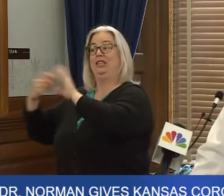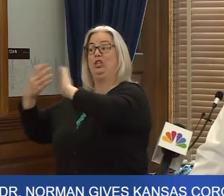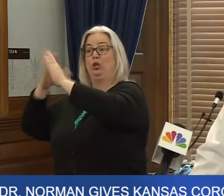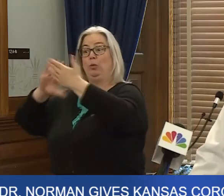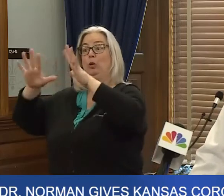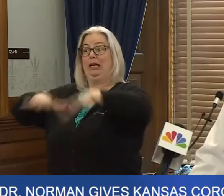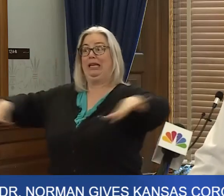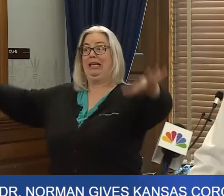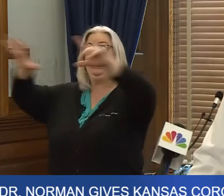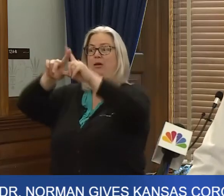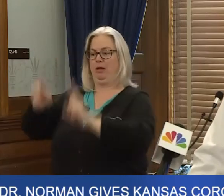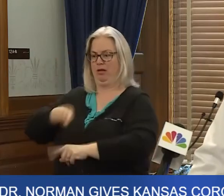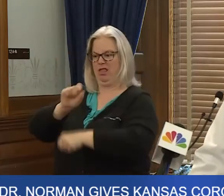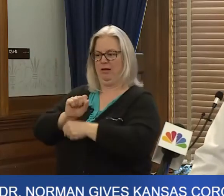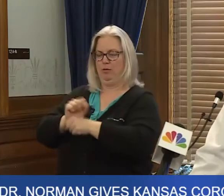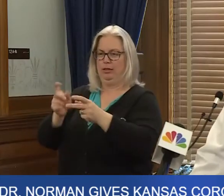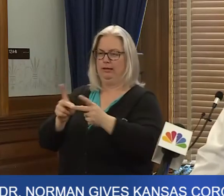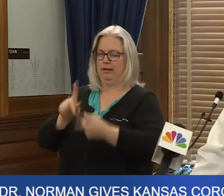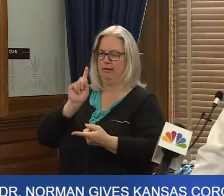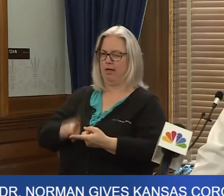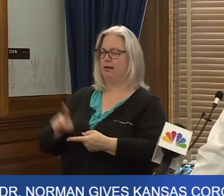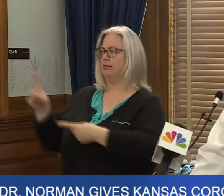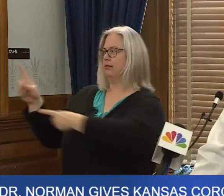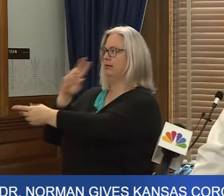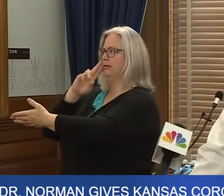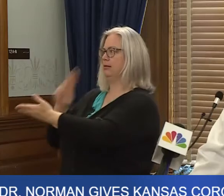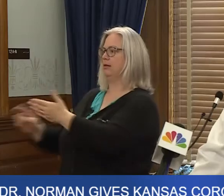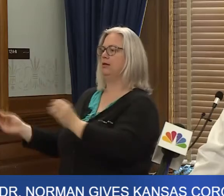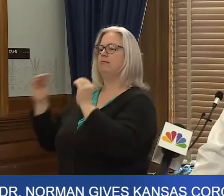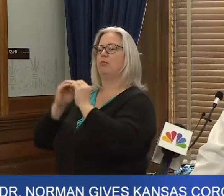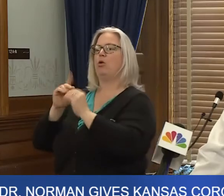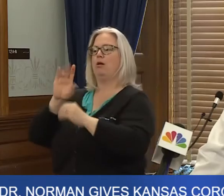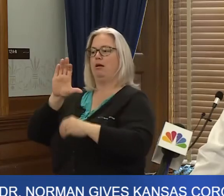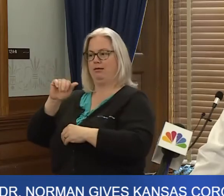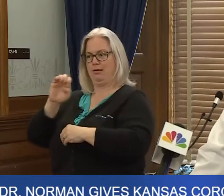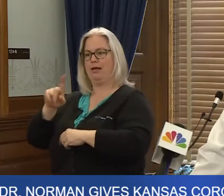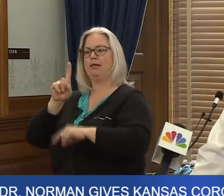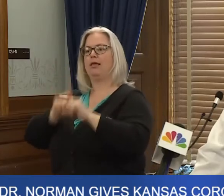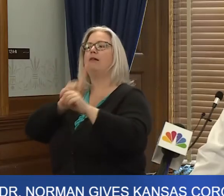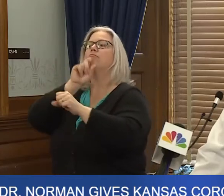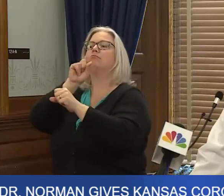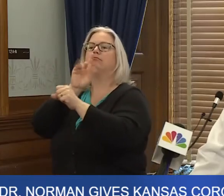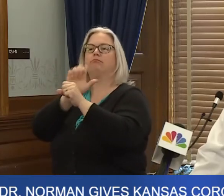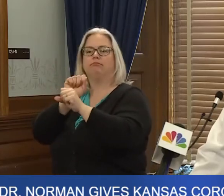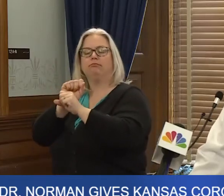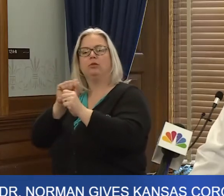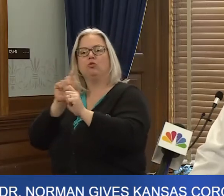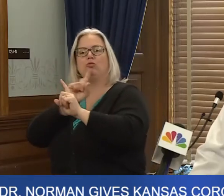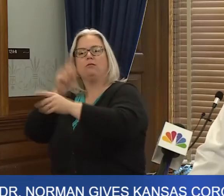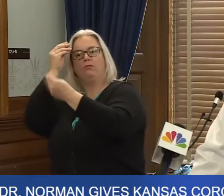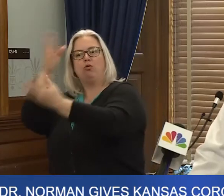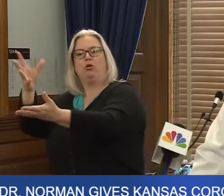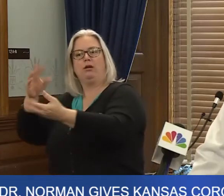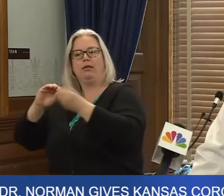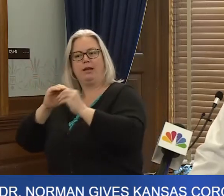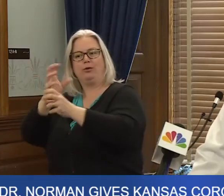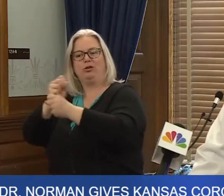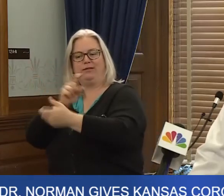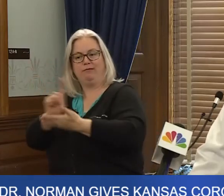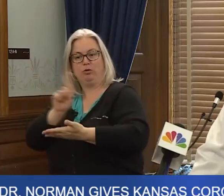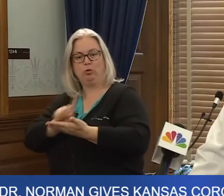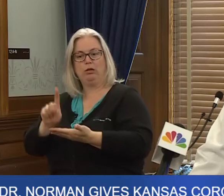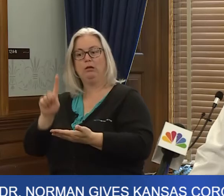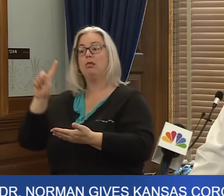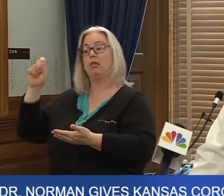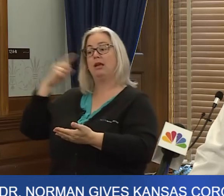less testing at the employee sites. Secretary, there are more cases than are actually reported in the official numbers we receive each week. Does the